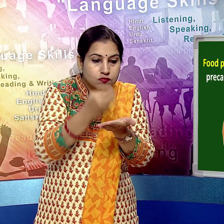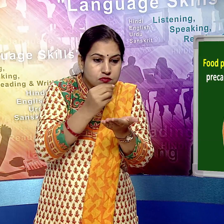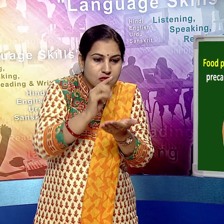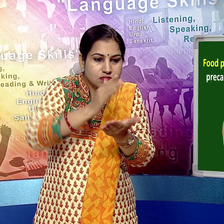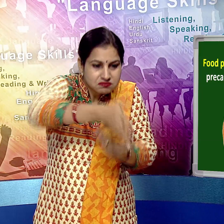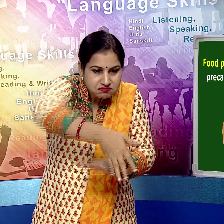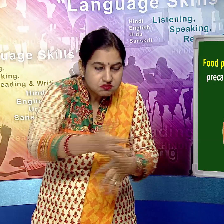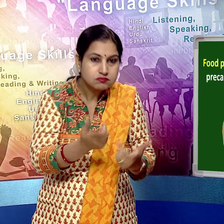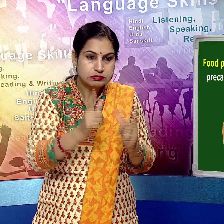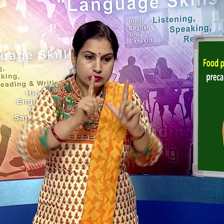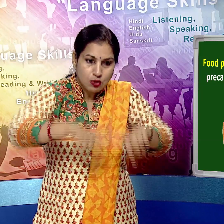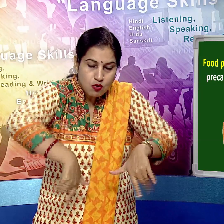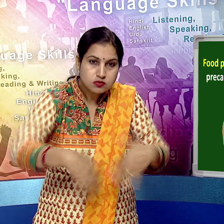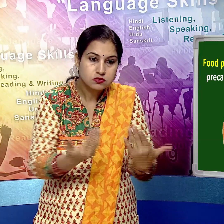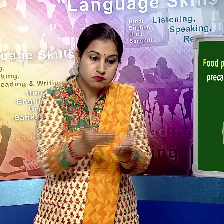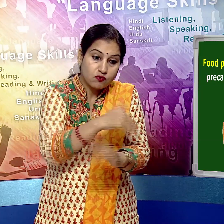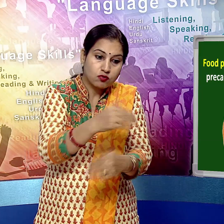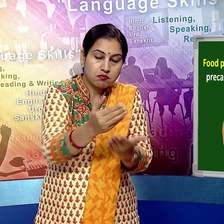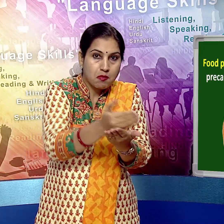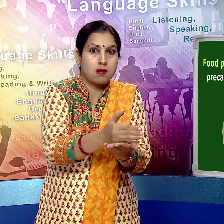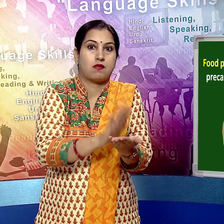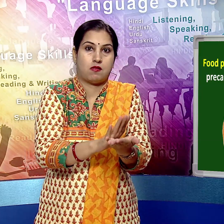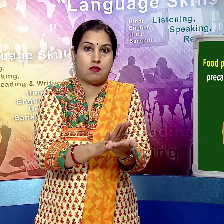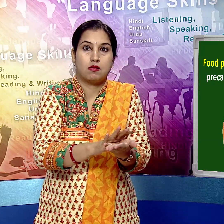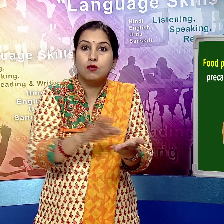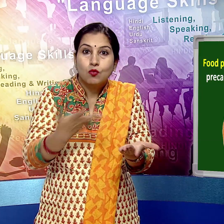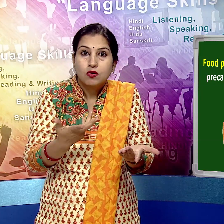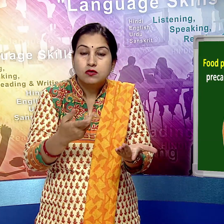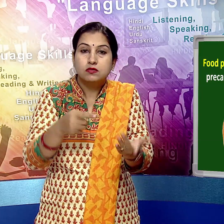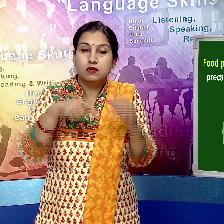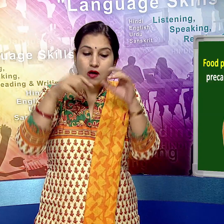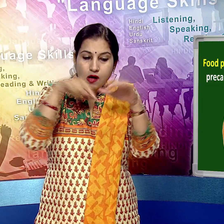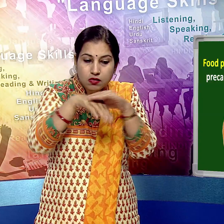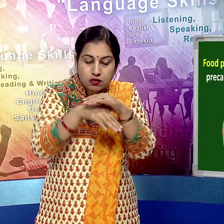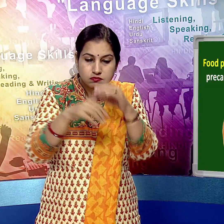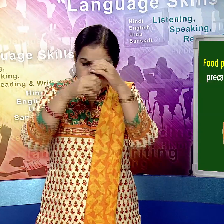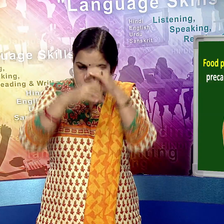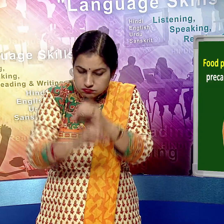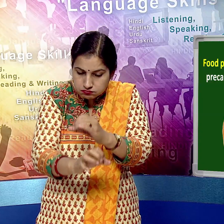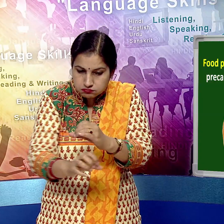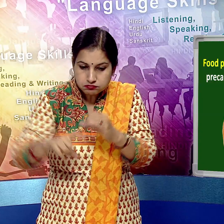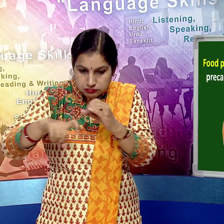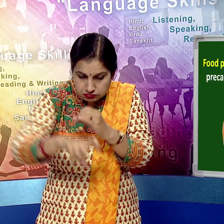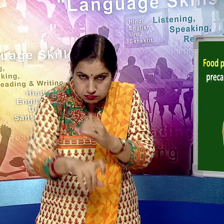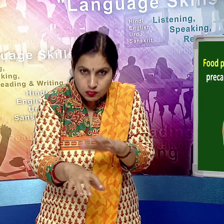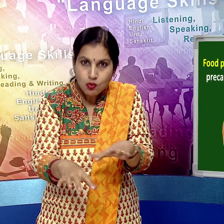of food by avoiding contamination by